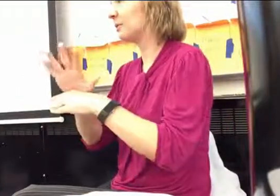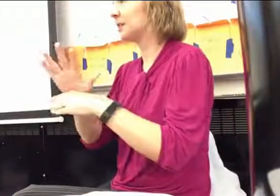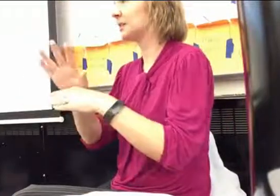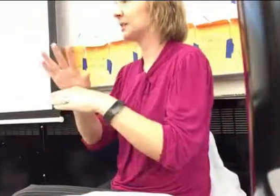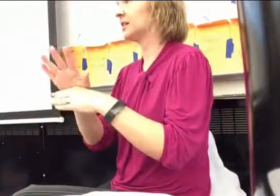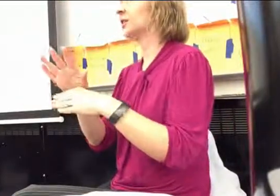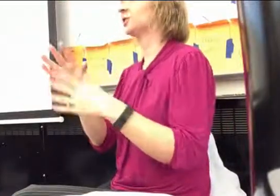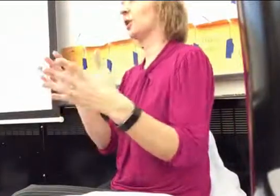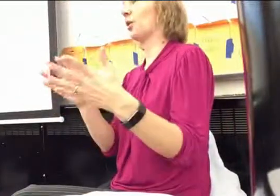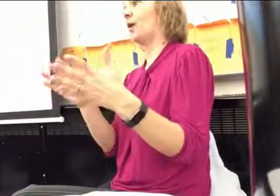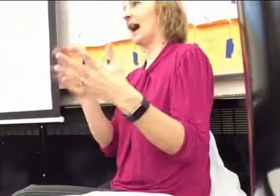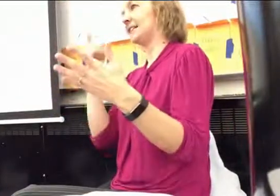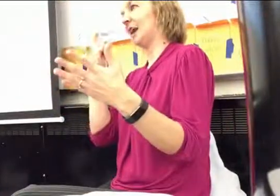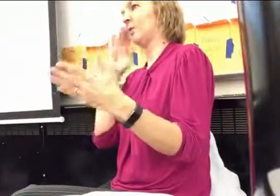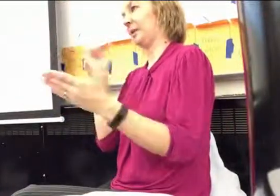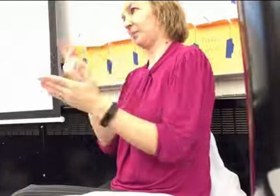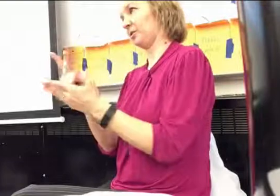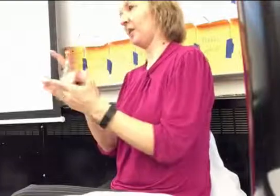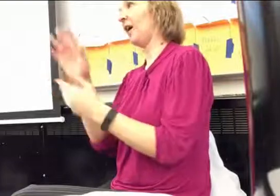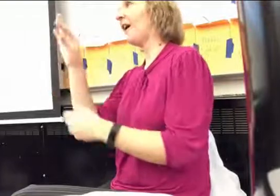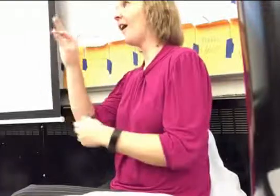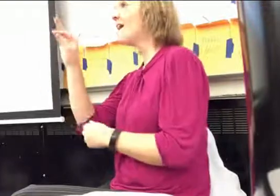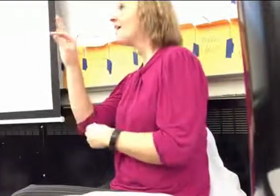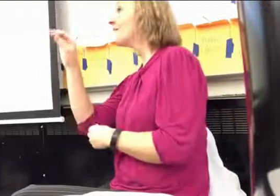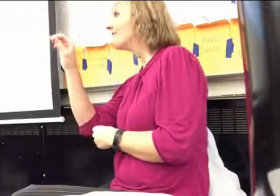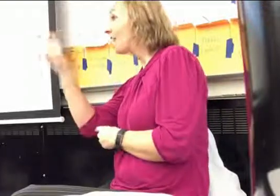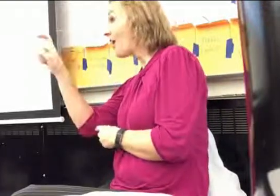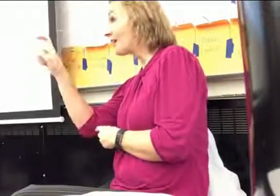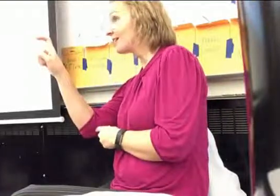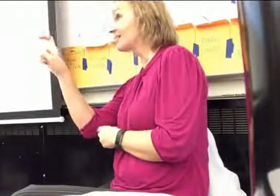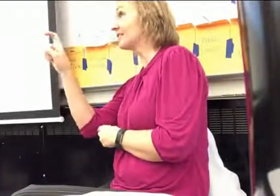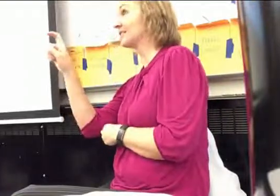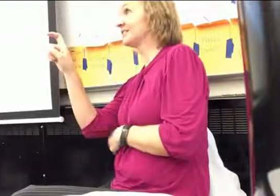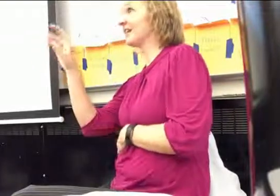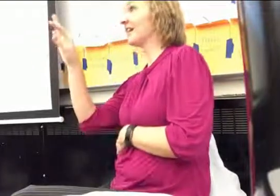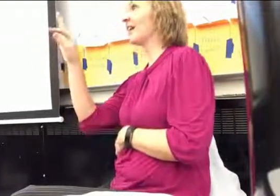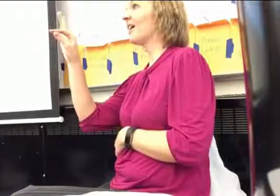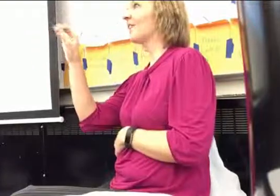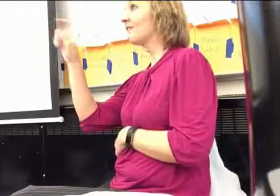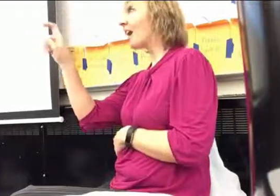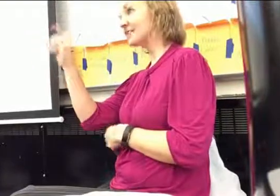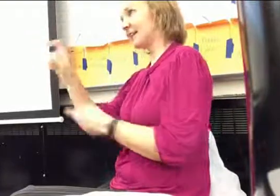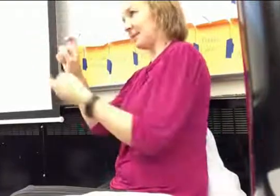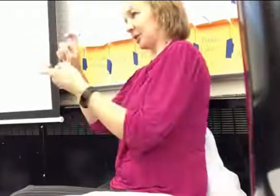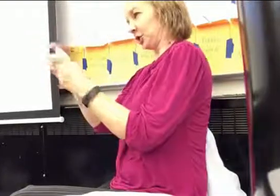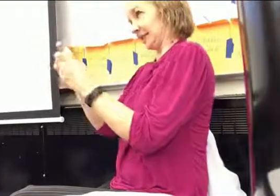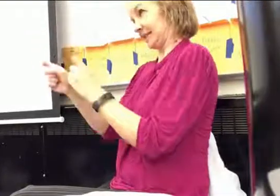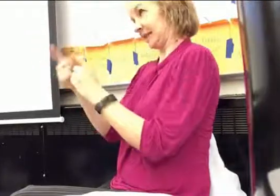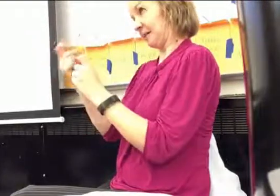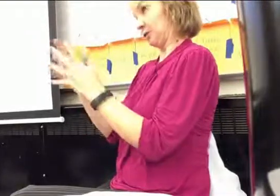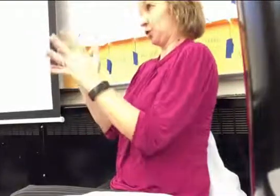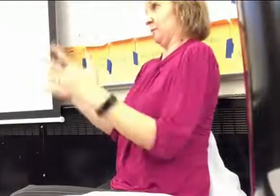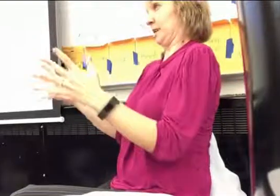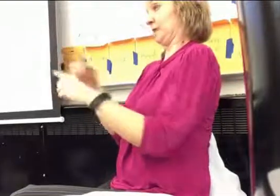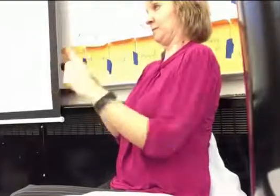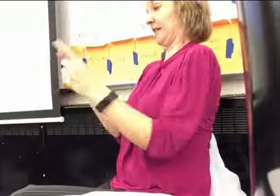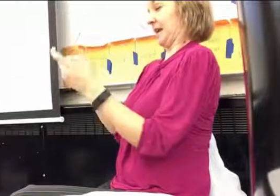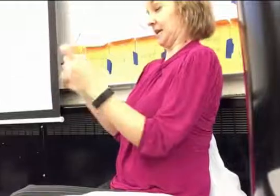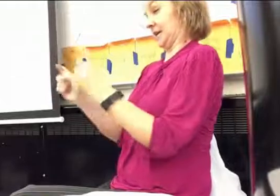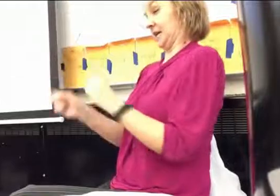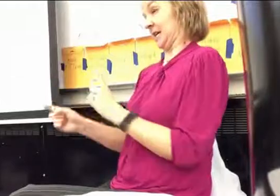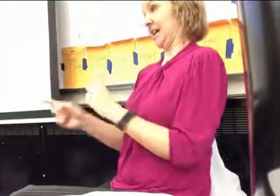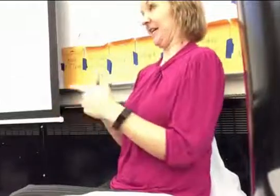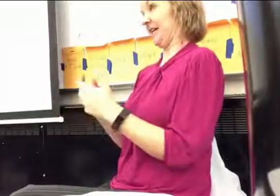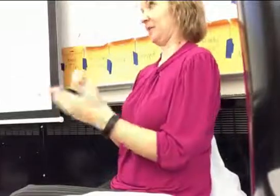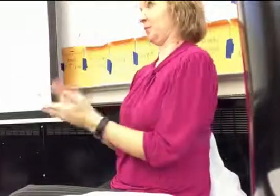really careful. The one with Fox actually had to be adjusted because they said it was too much of a monopoly, but they did end up buying them. Now we